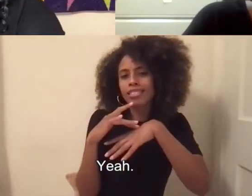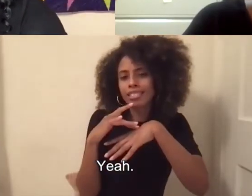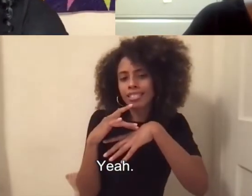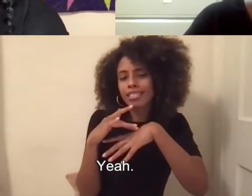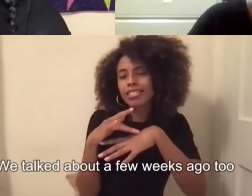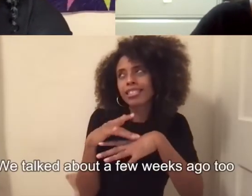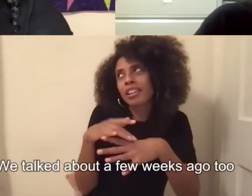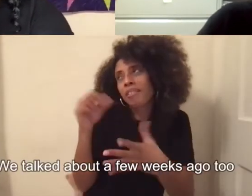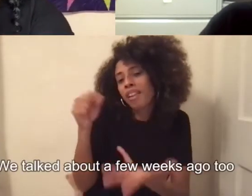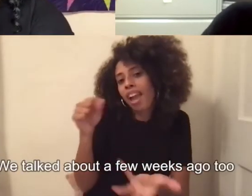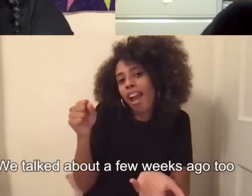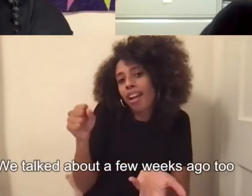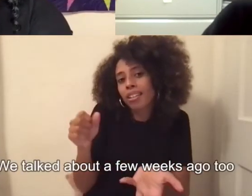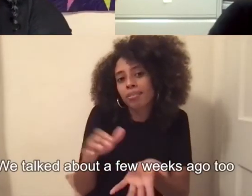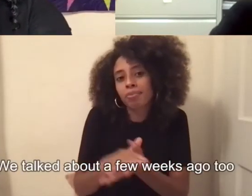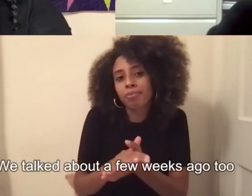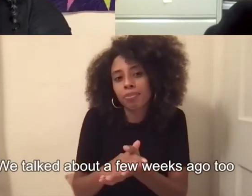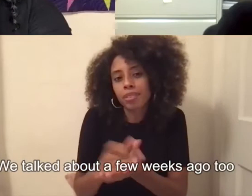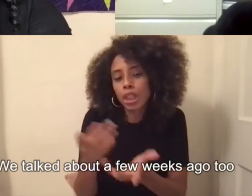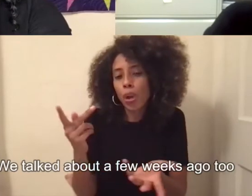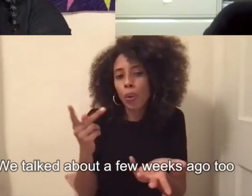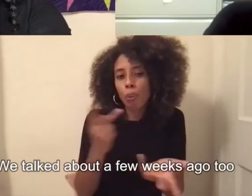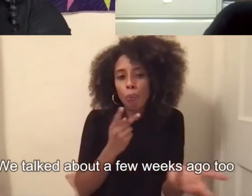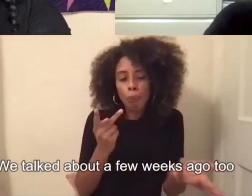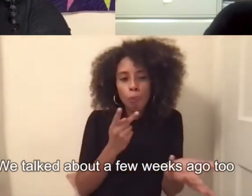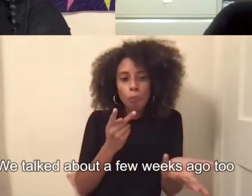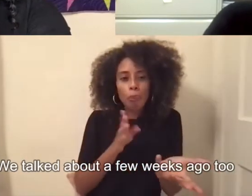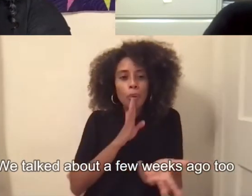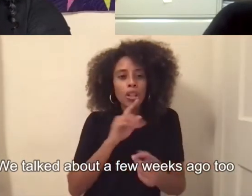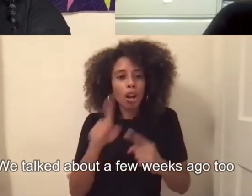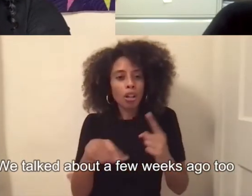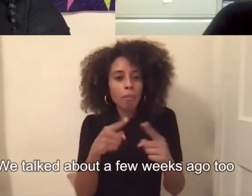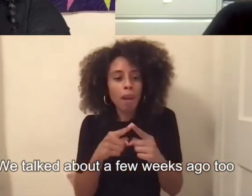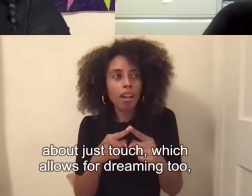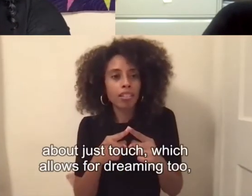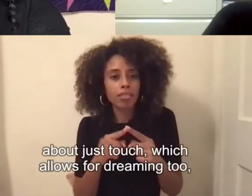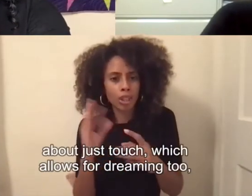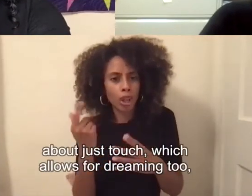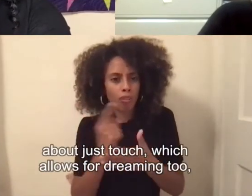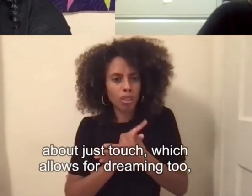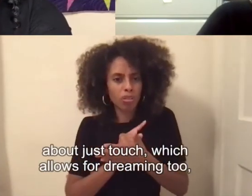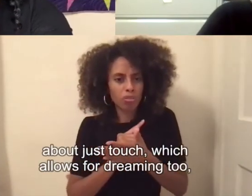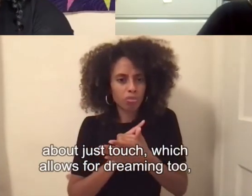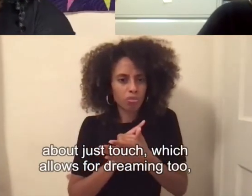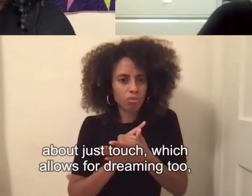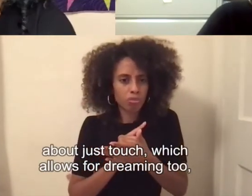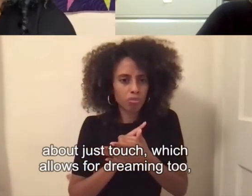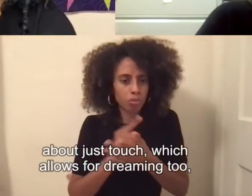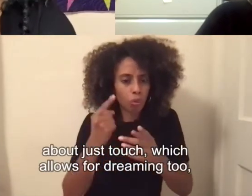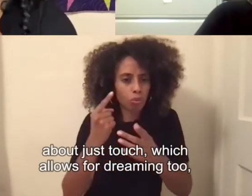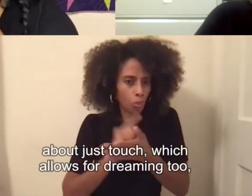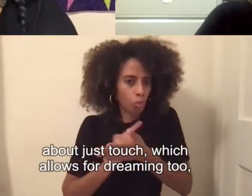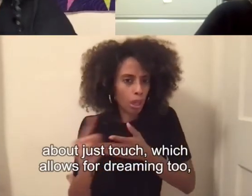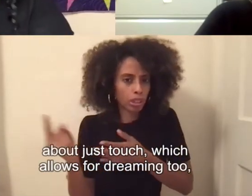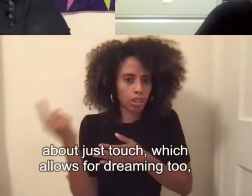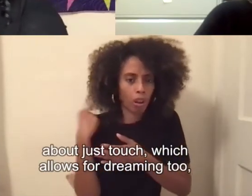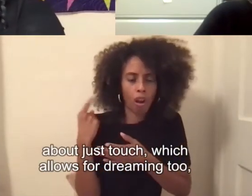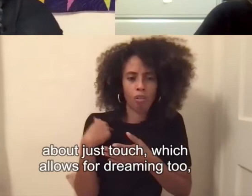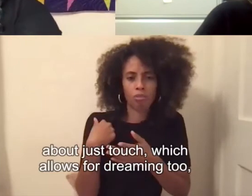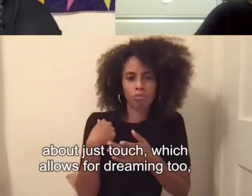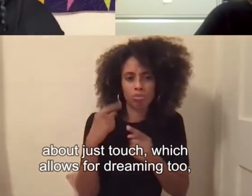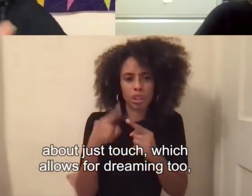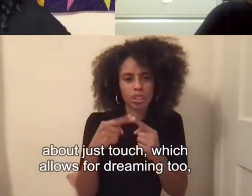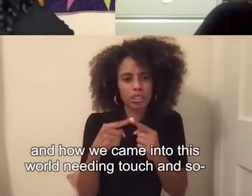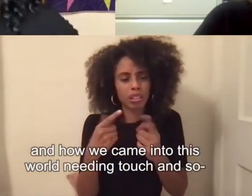Yeah, we talked about a few weeks ago too about just touch, which allows for